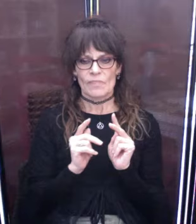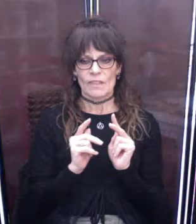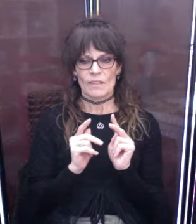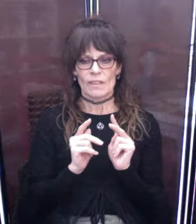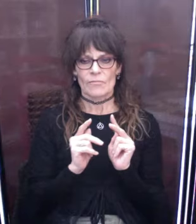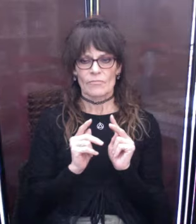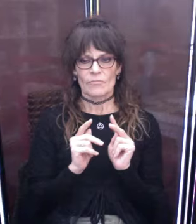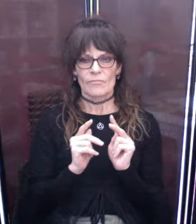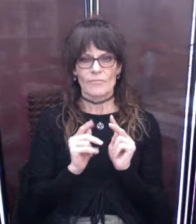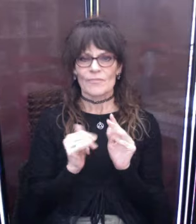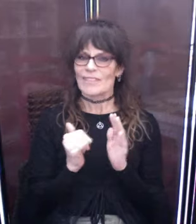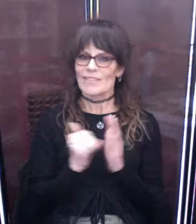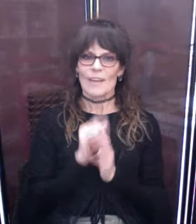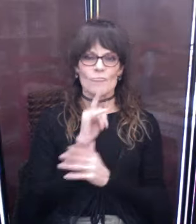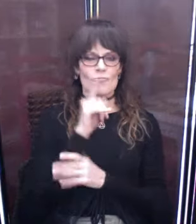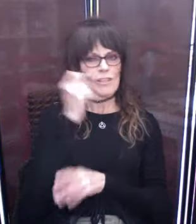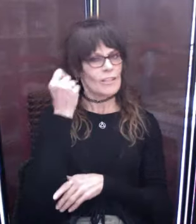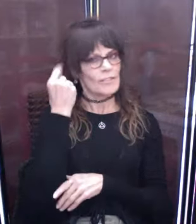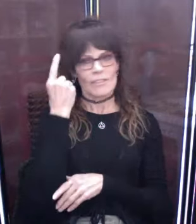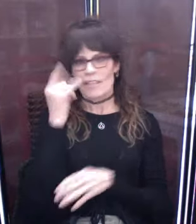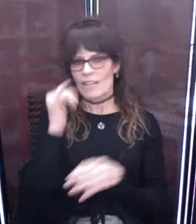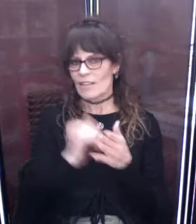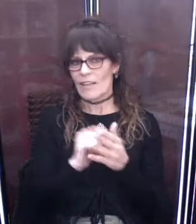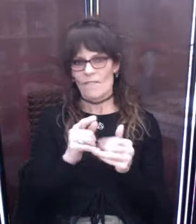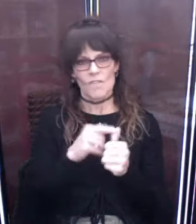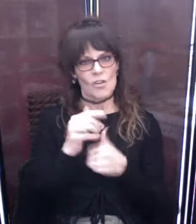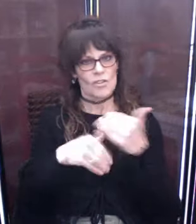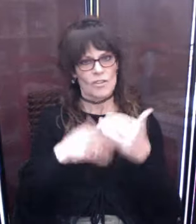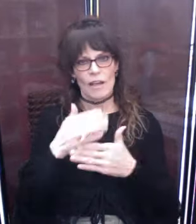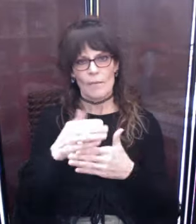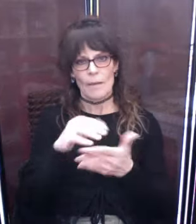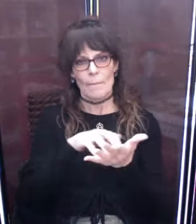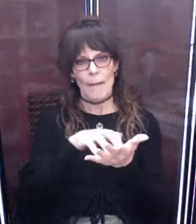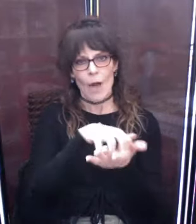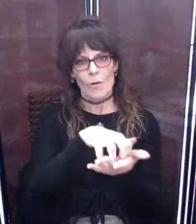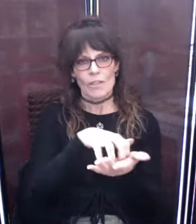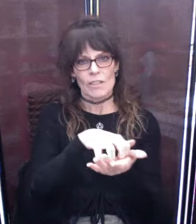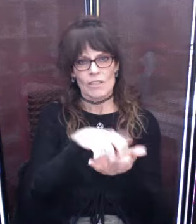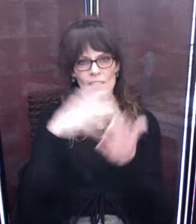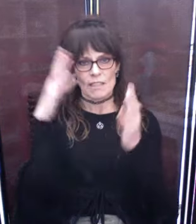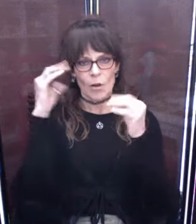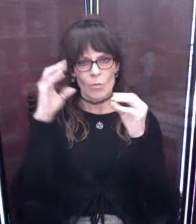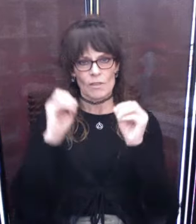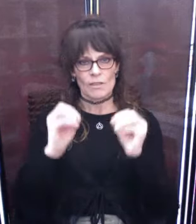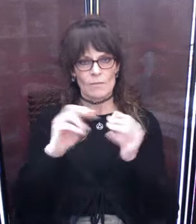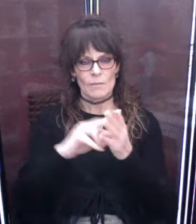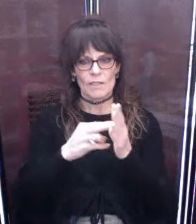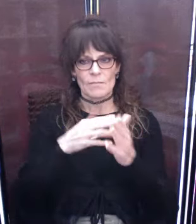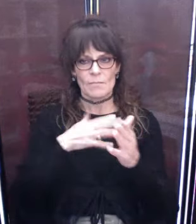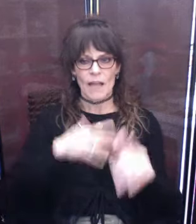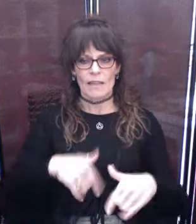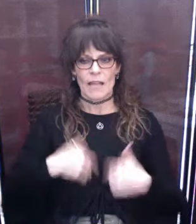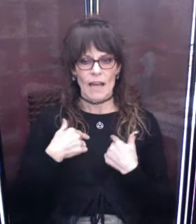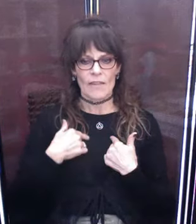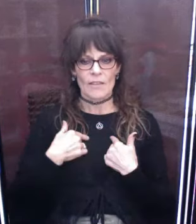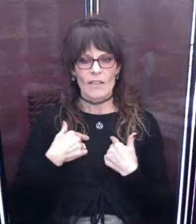That real understanding of that first step and what powerlessness and hopelessness really meant in my life is what powered me through